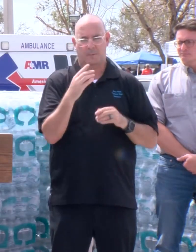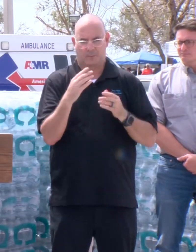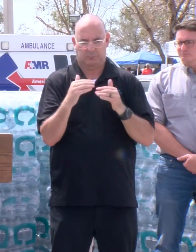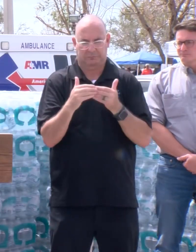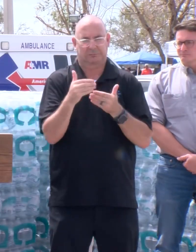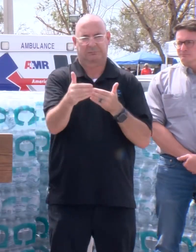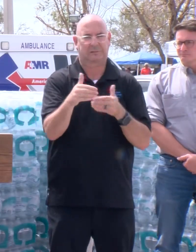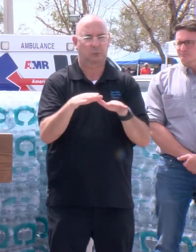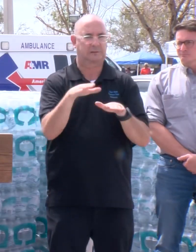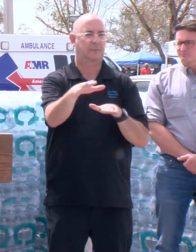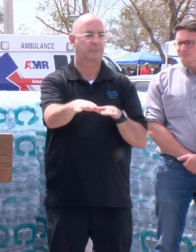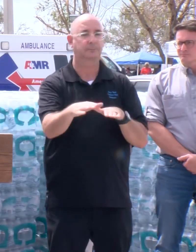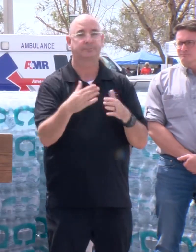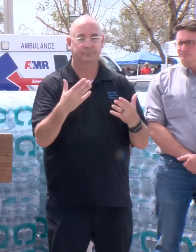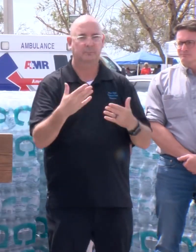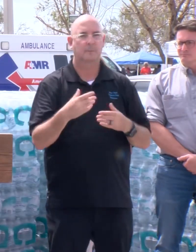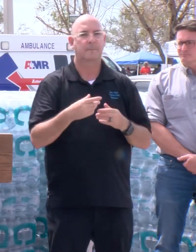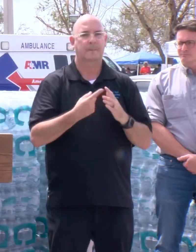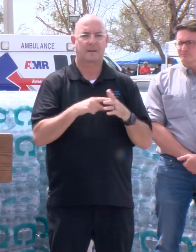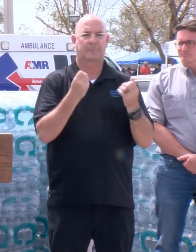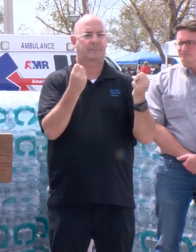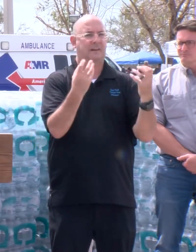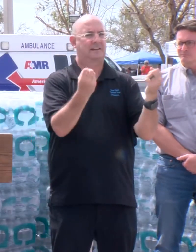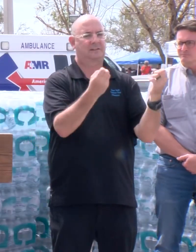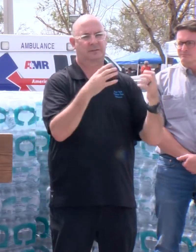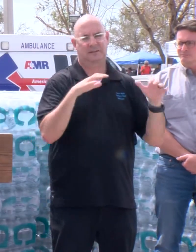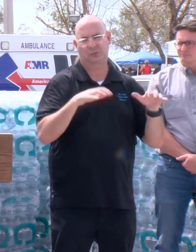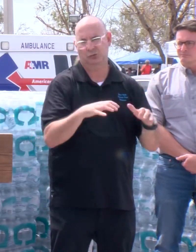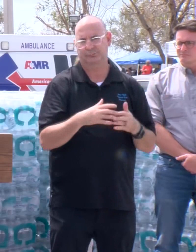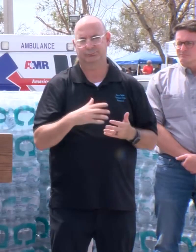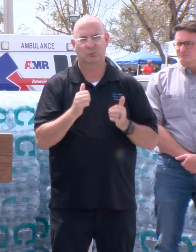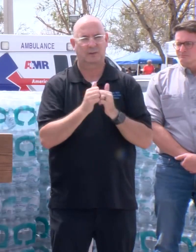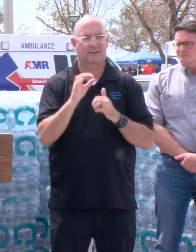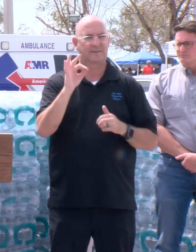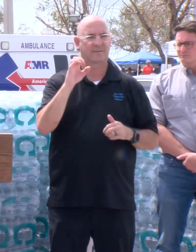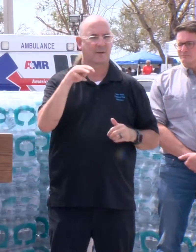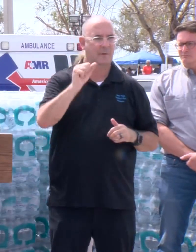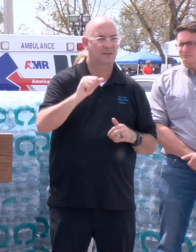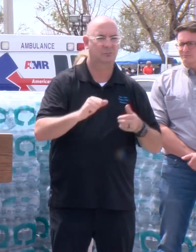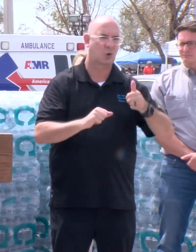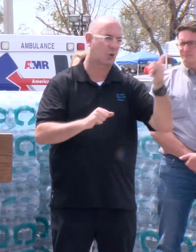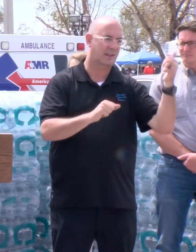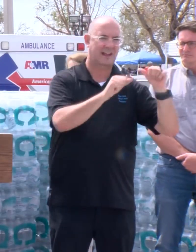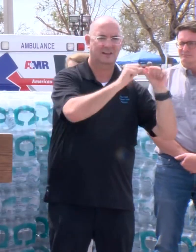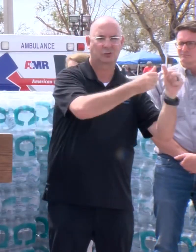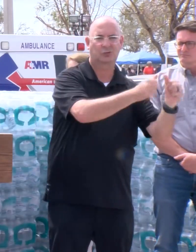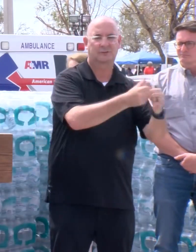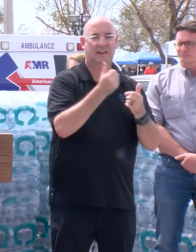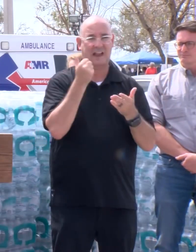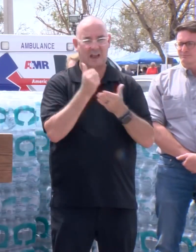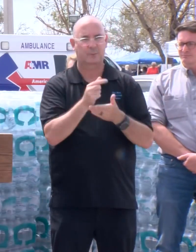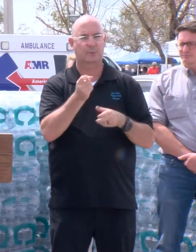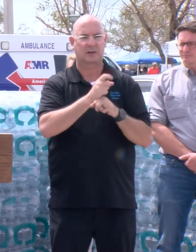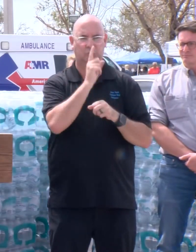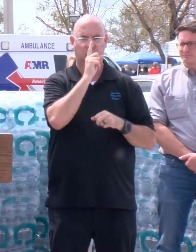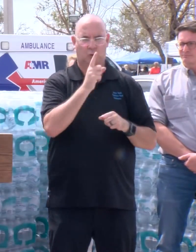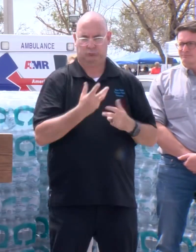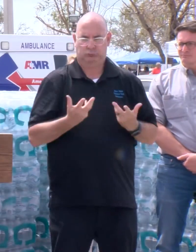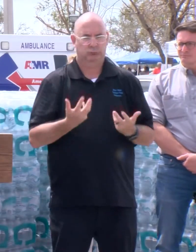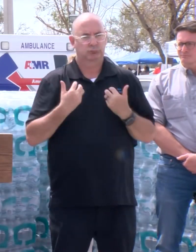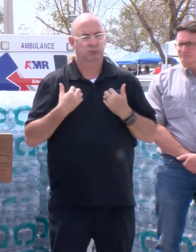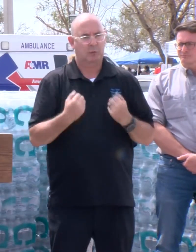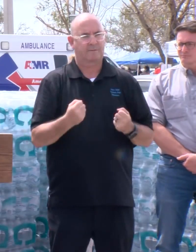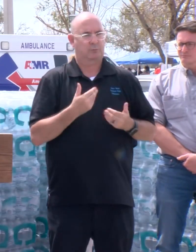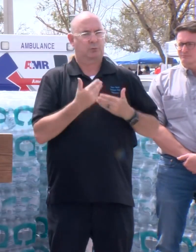FEMA and the Division of Emergency Management and supporting agencies, to help you make sure the recovery process goes as smoothly as possible. I